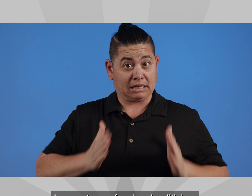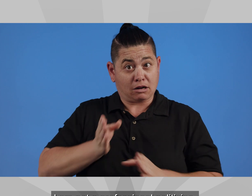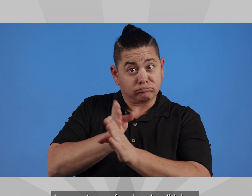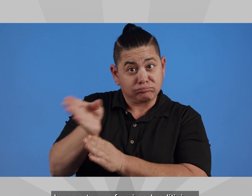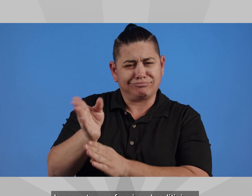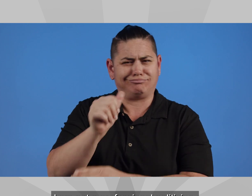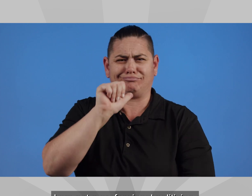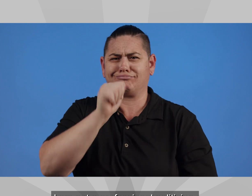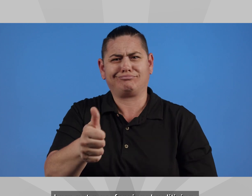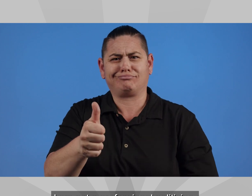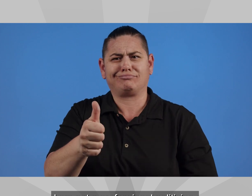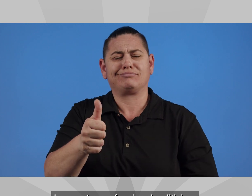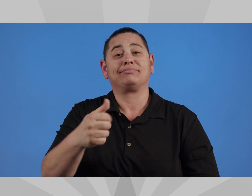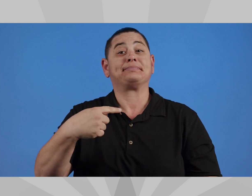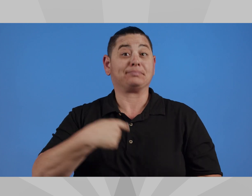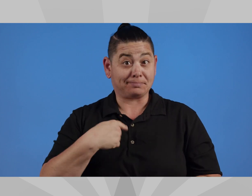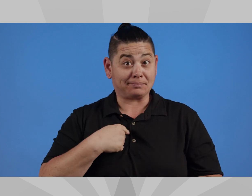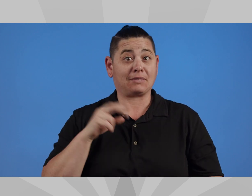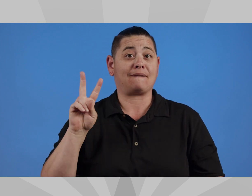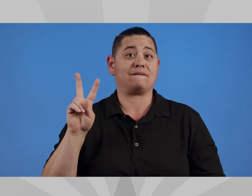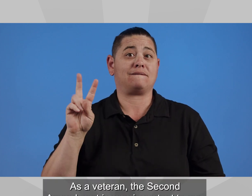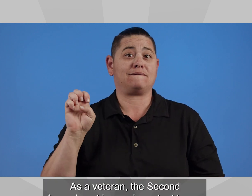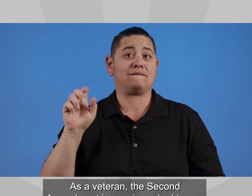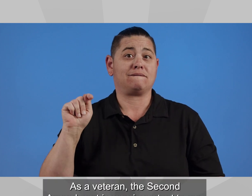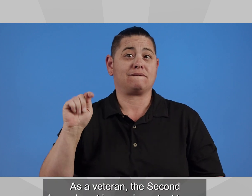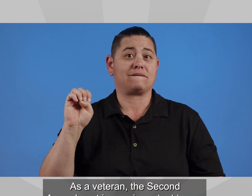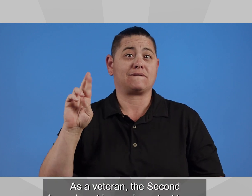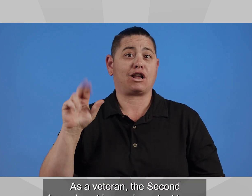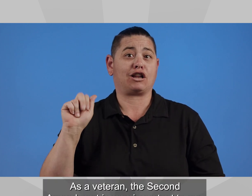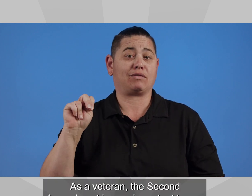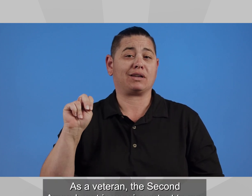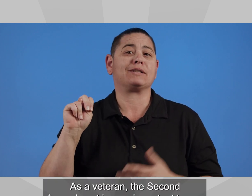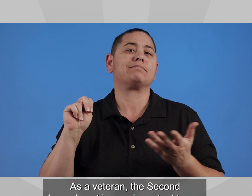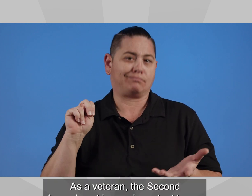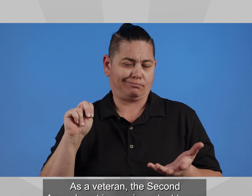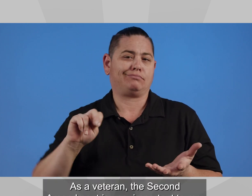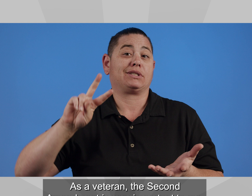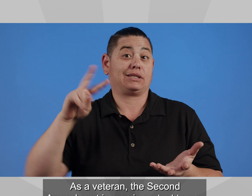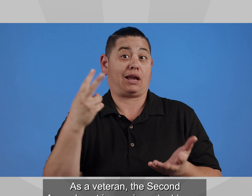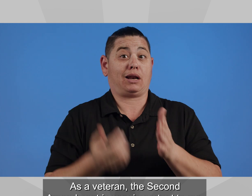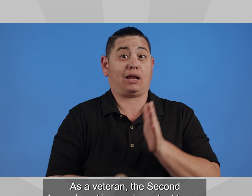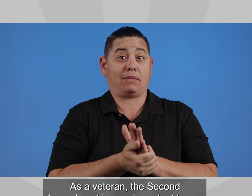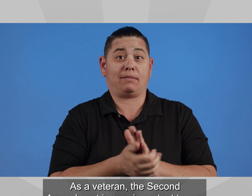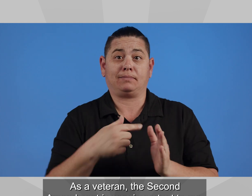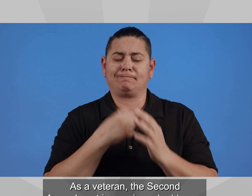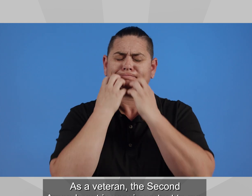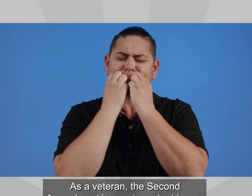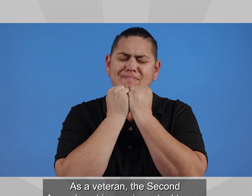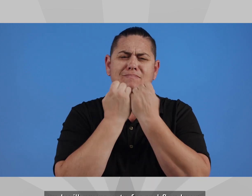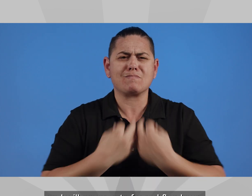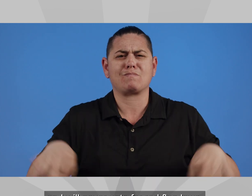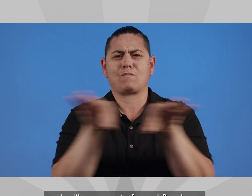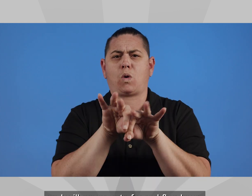I am not a professional politician. As a veteran, The Second Amendment is very important to